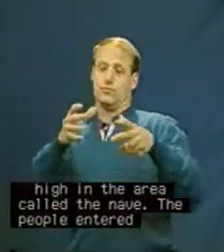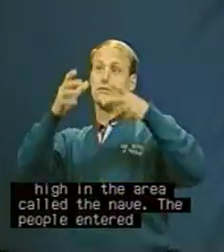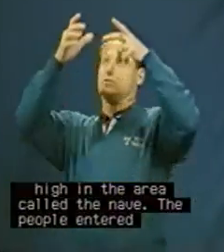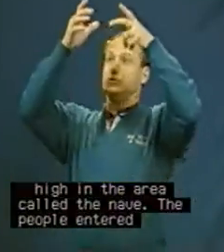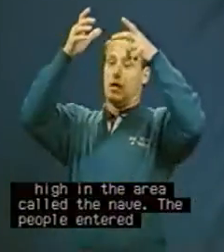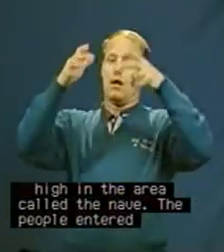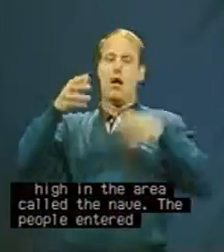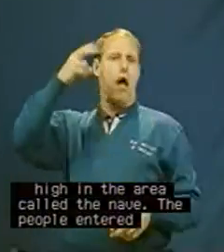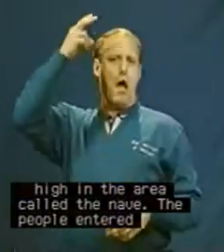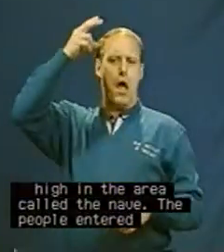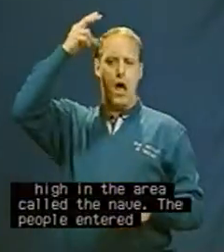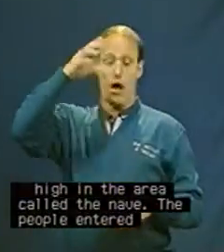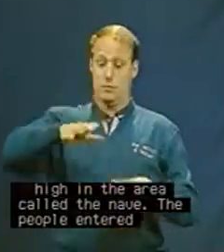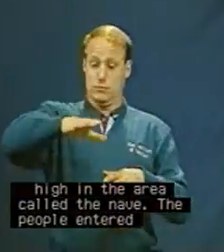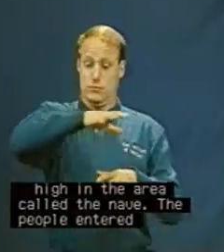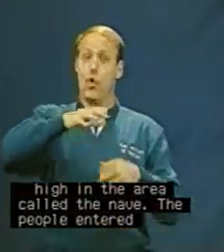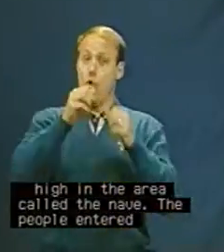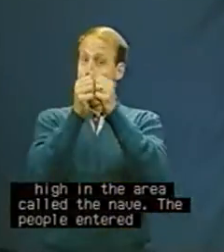area called the nave. The people entered